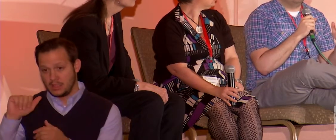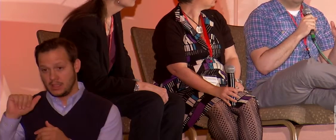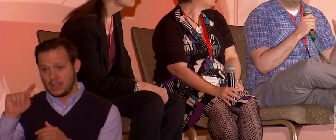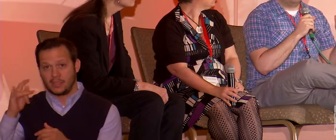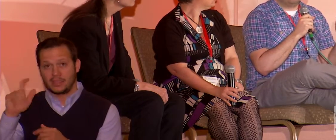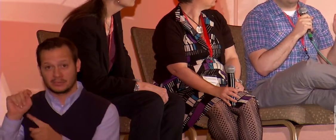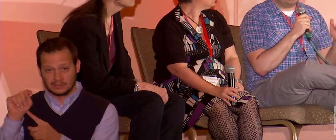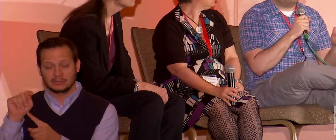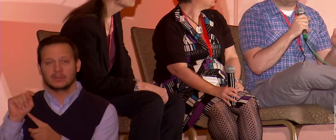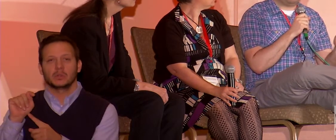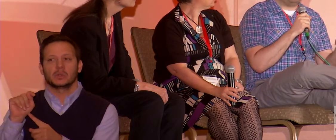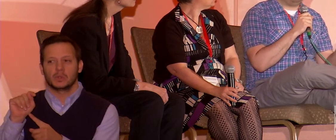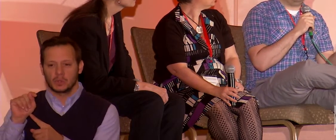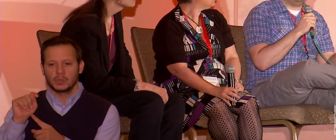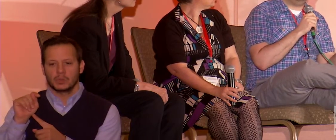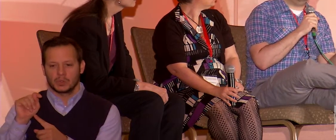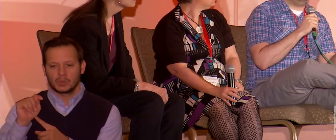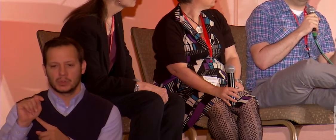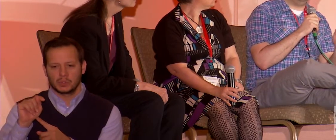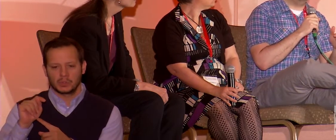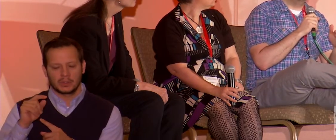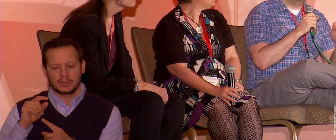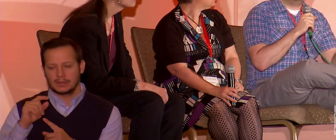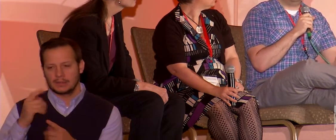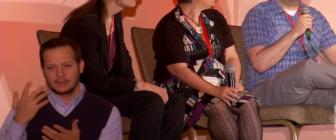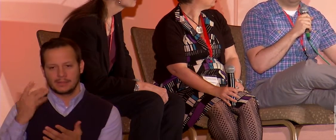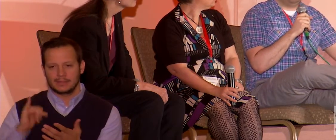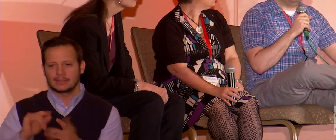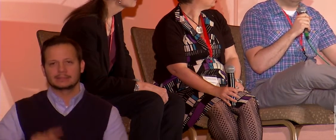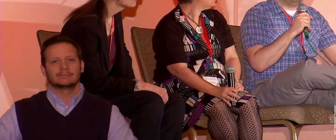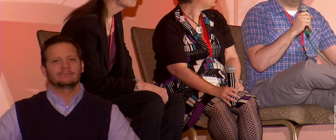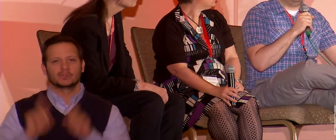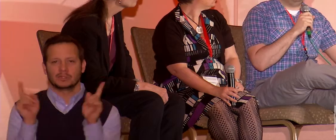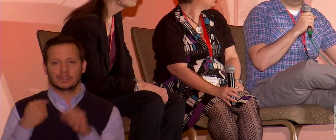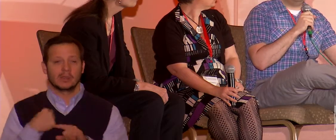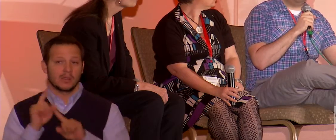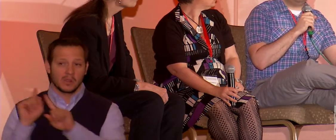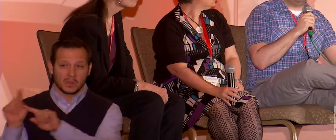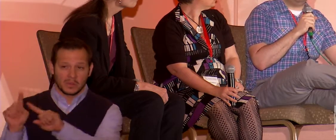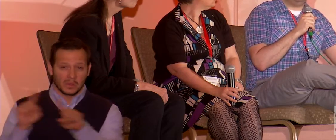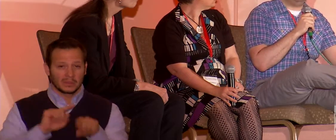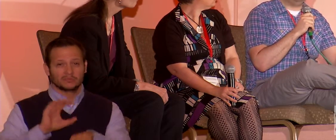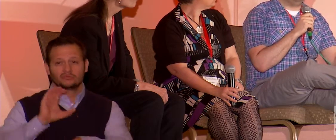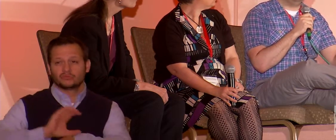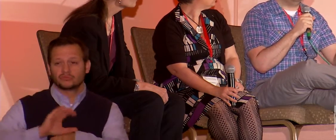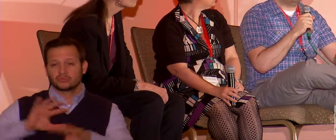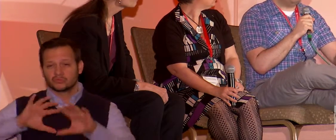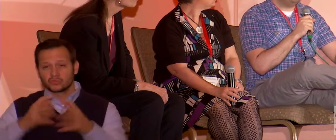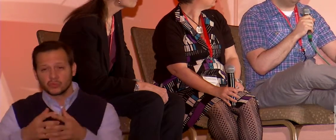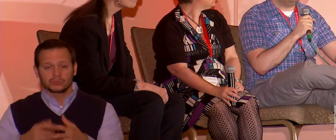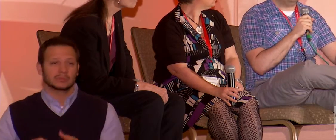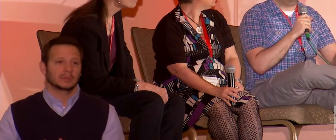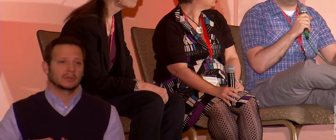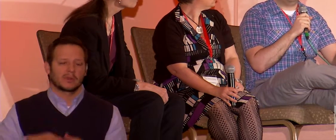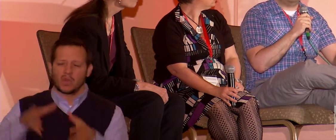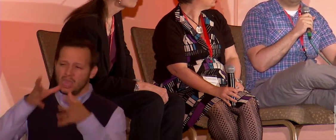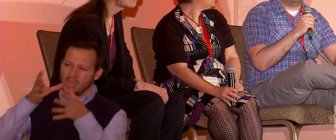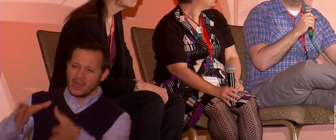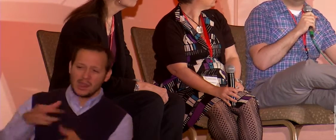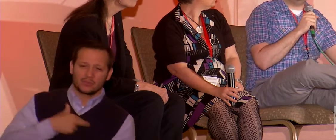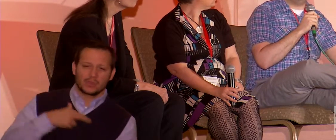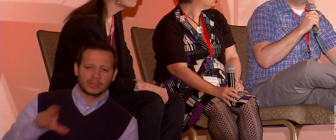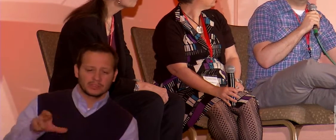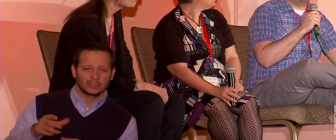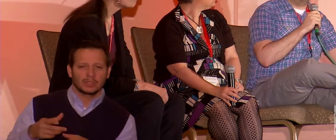from lapsed Catholic to going to evangelical youth groups, to despising organized